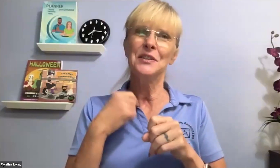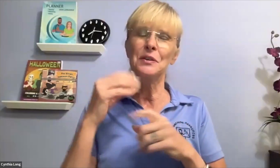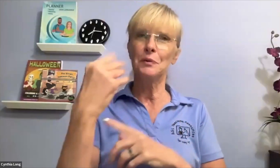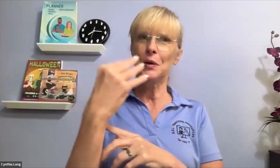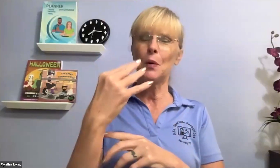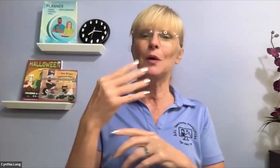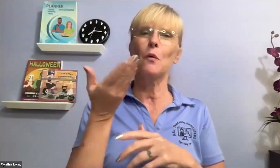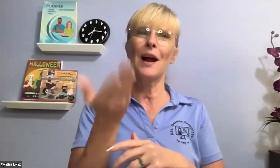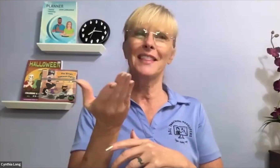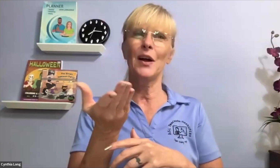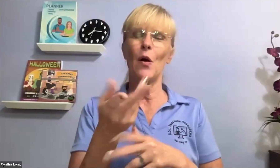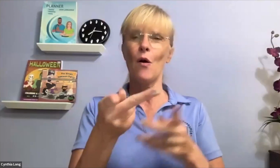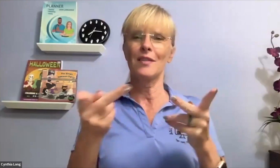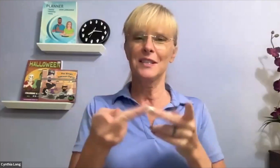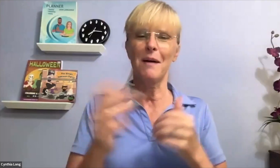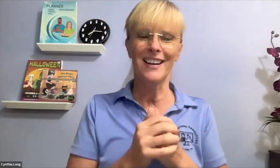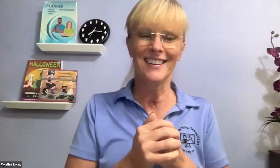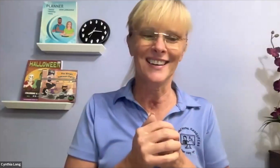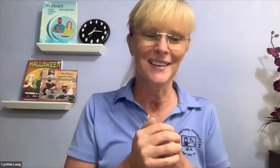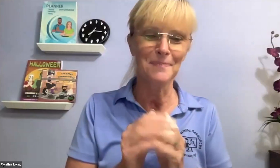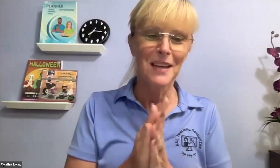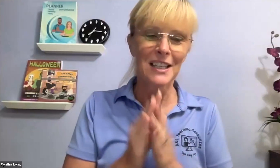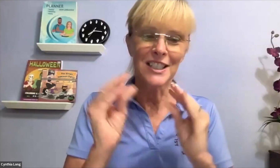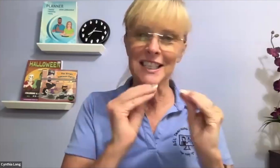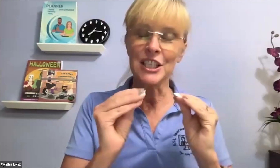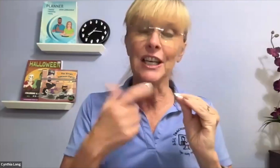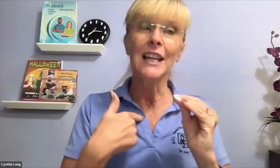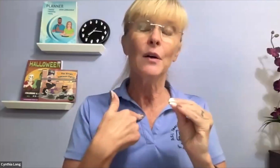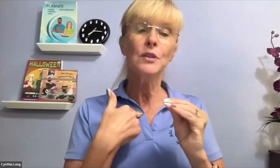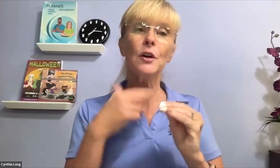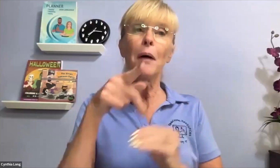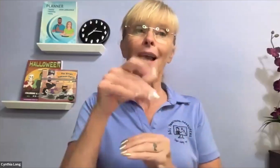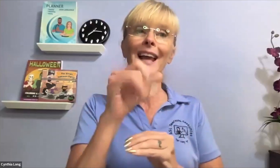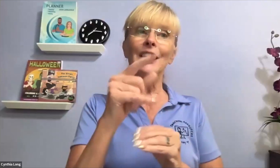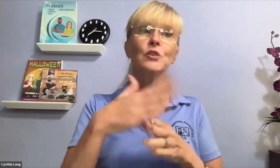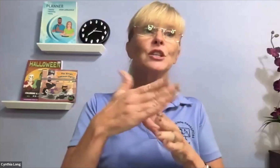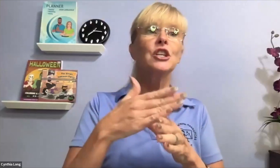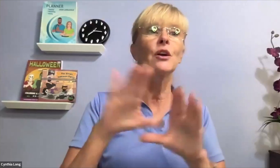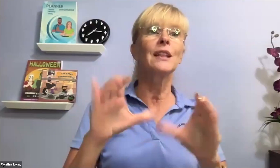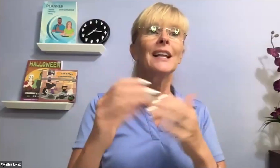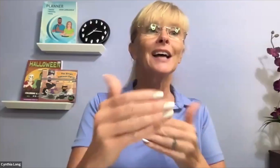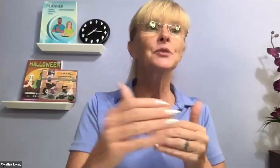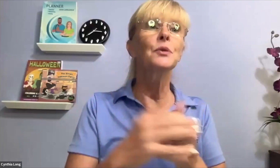to record right there on the spot, just teaching. And those are podcasts you can share in the